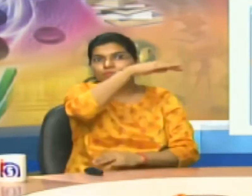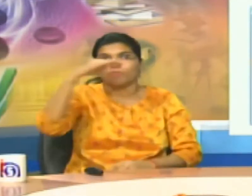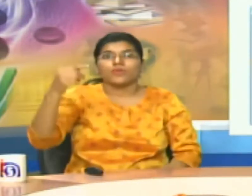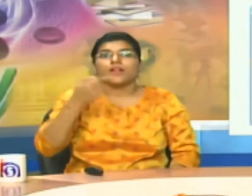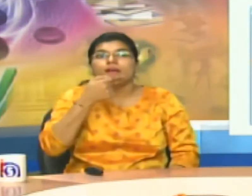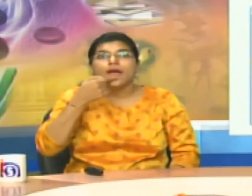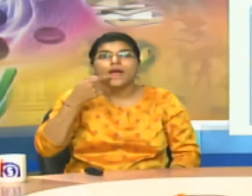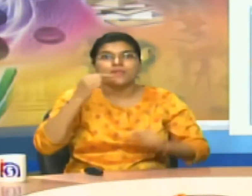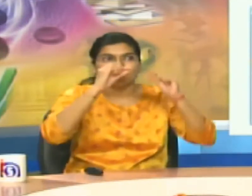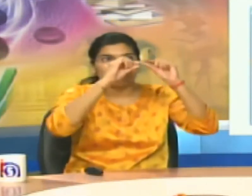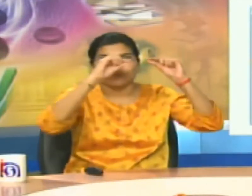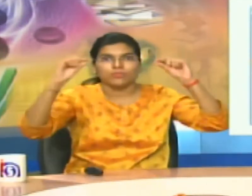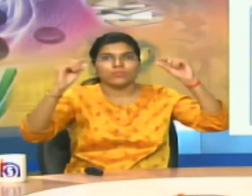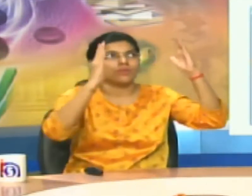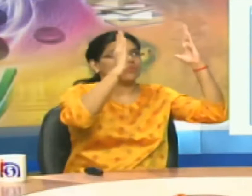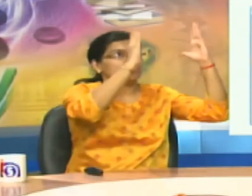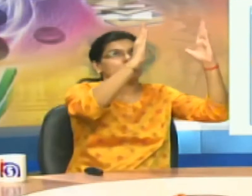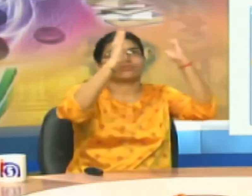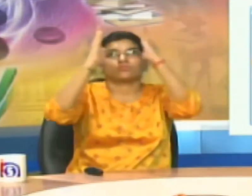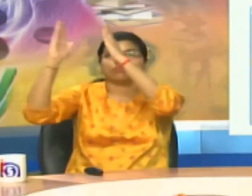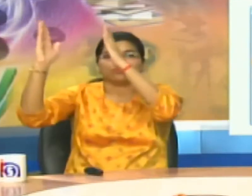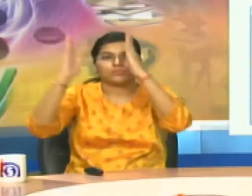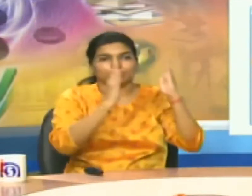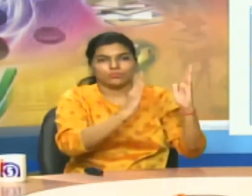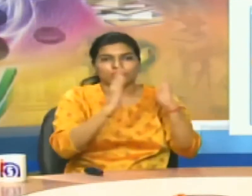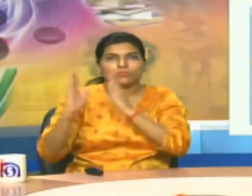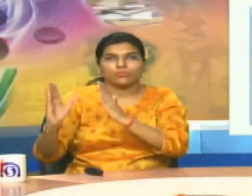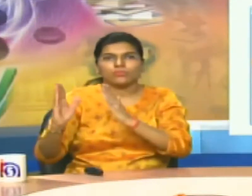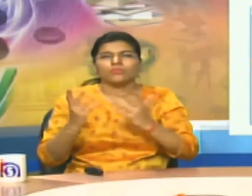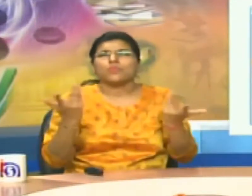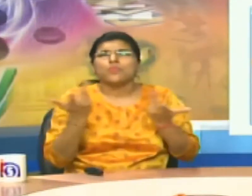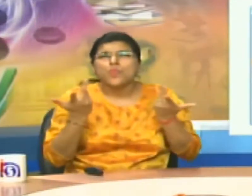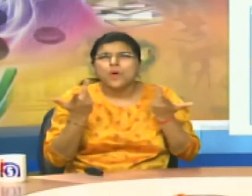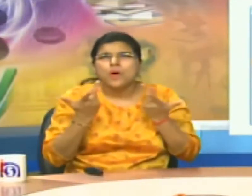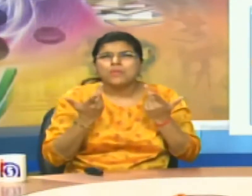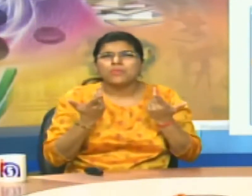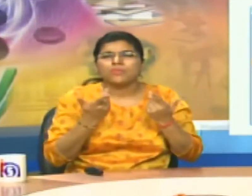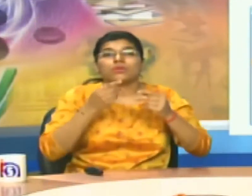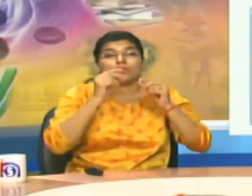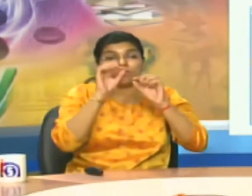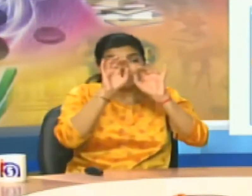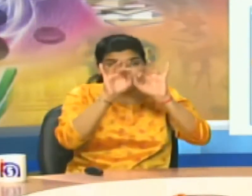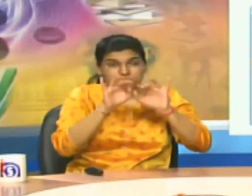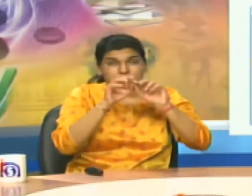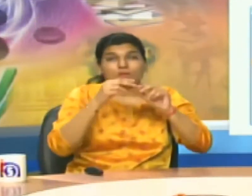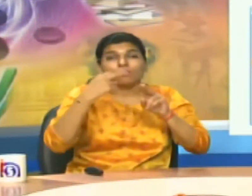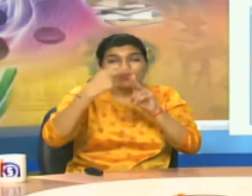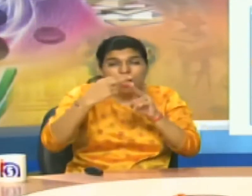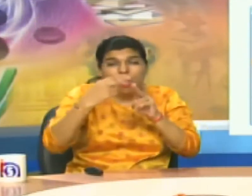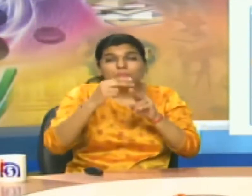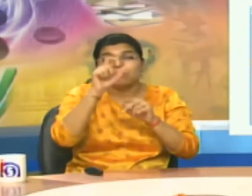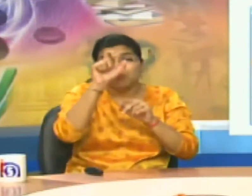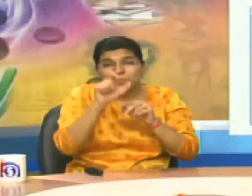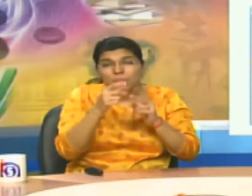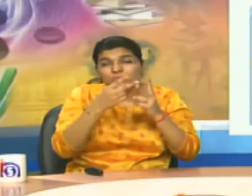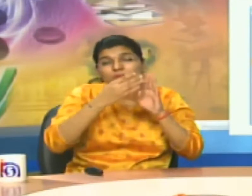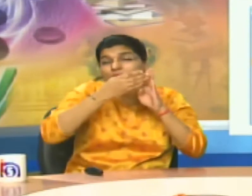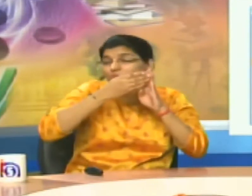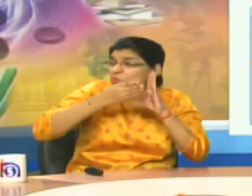screen there is a red color boundary, and you can easily understand why is this red color